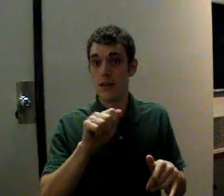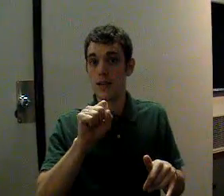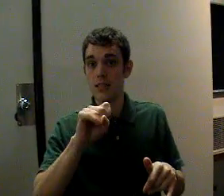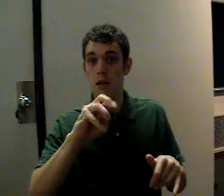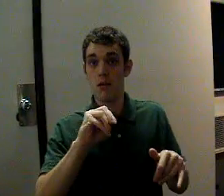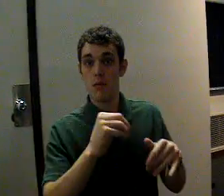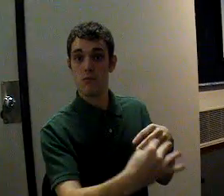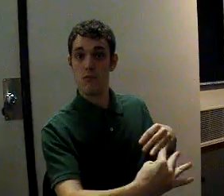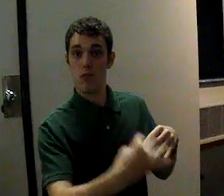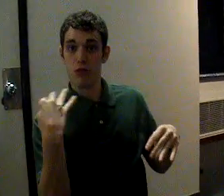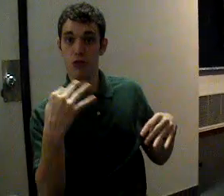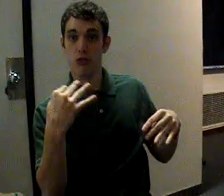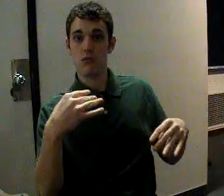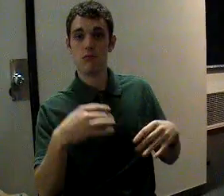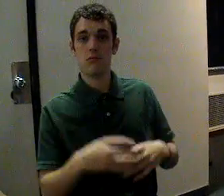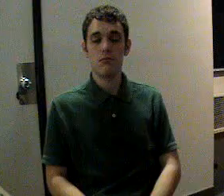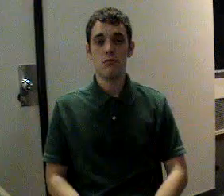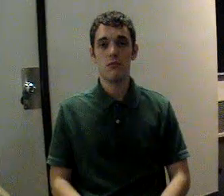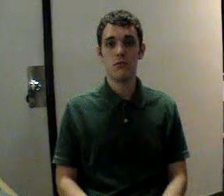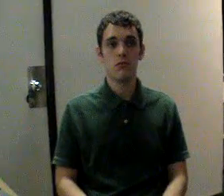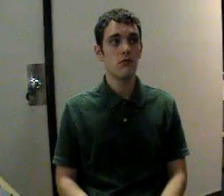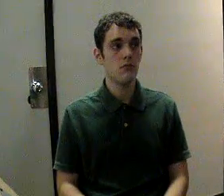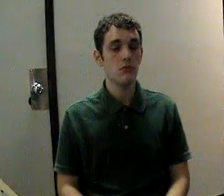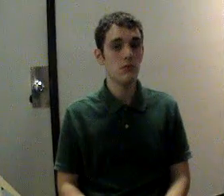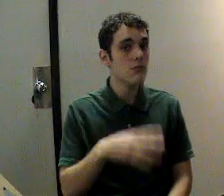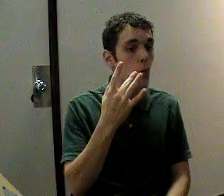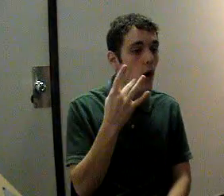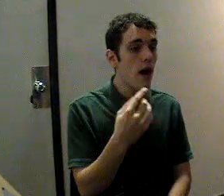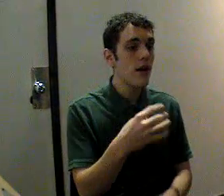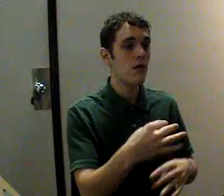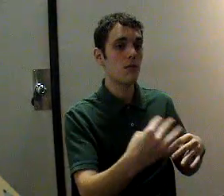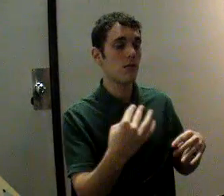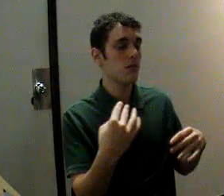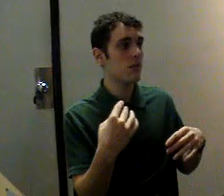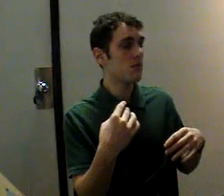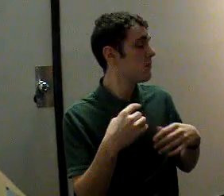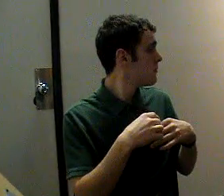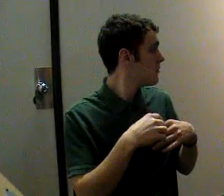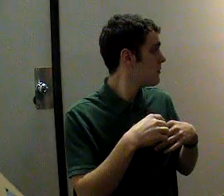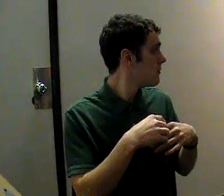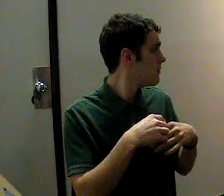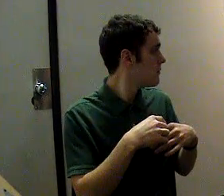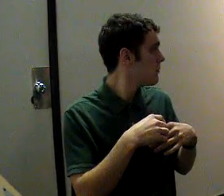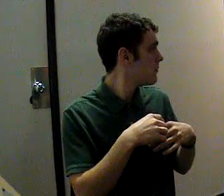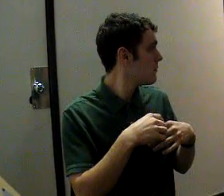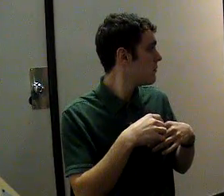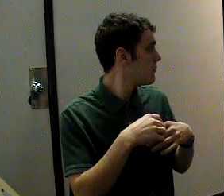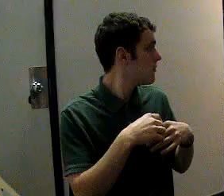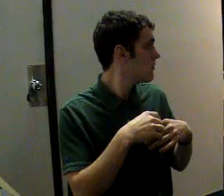Membrane potential? The difference in the voltage between the inside So and voltage, probably a big one, because you have